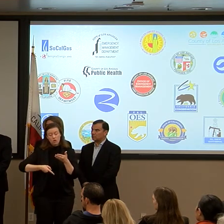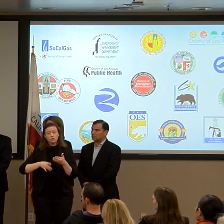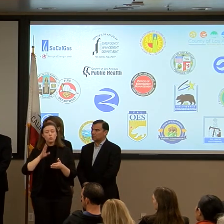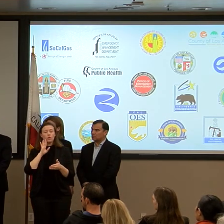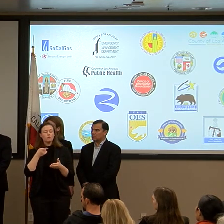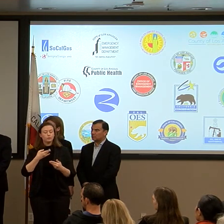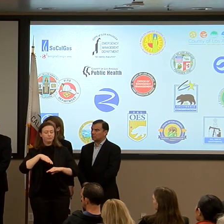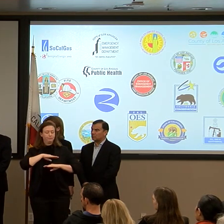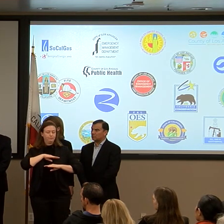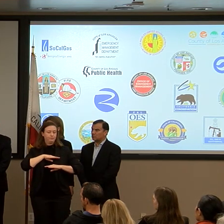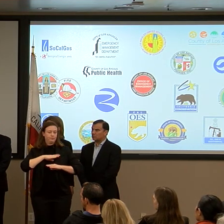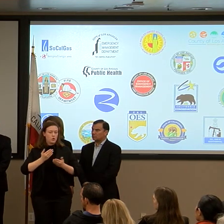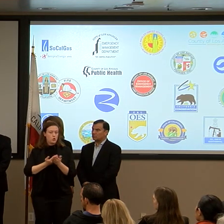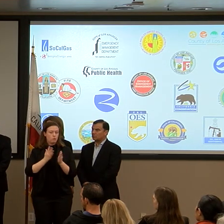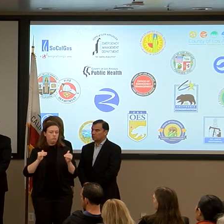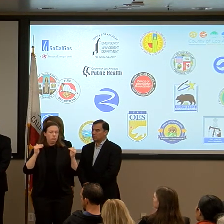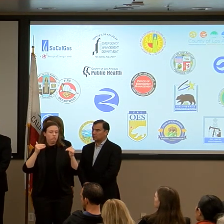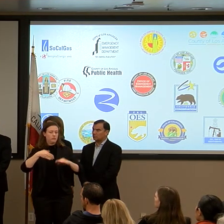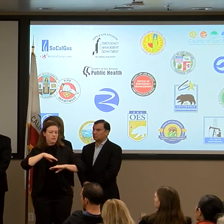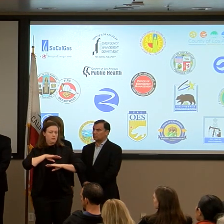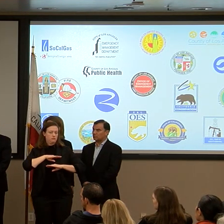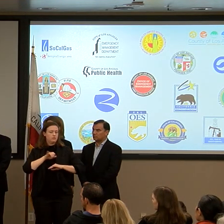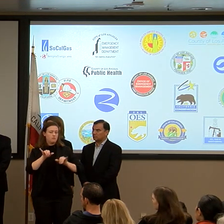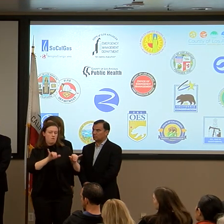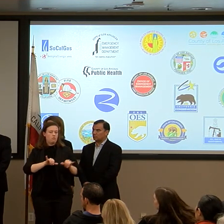higher standards.